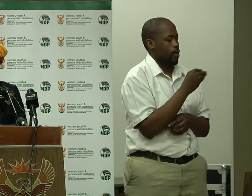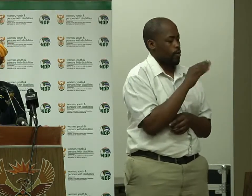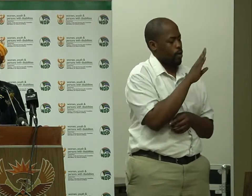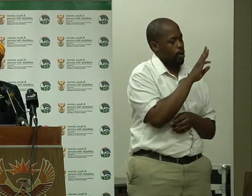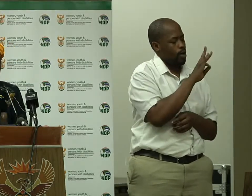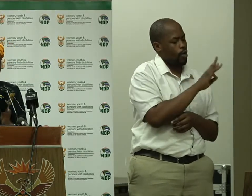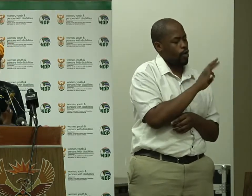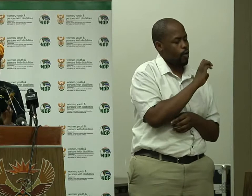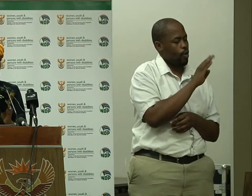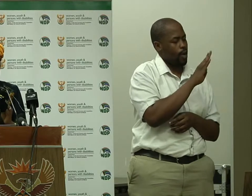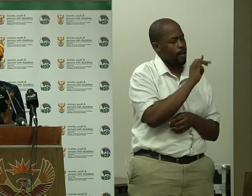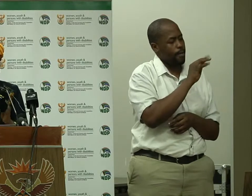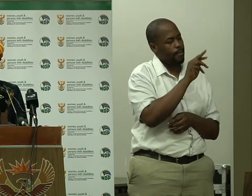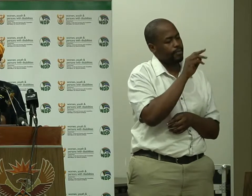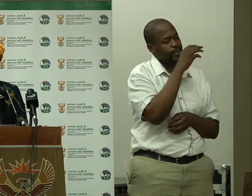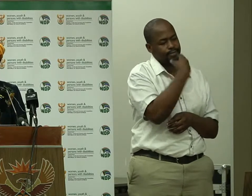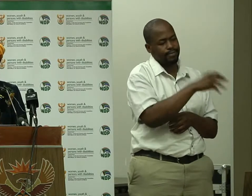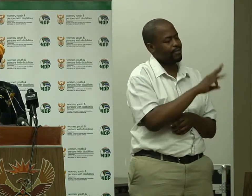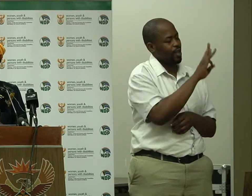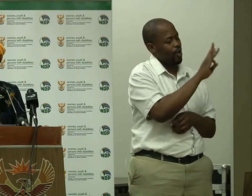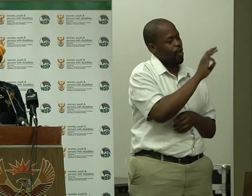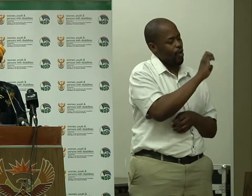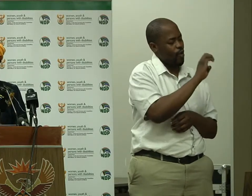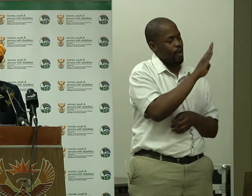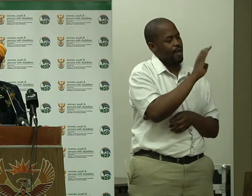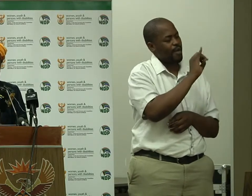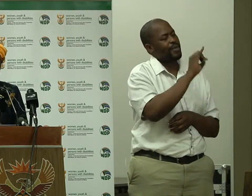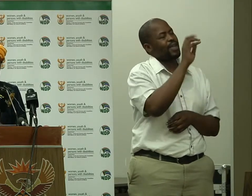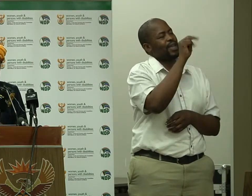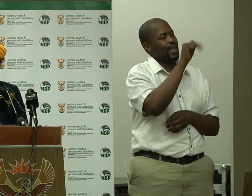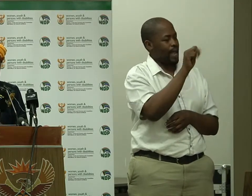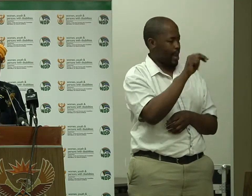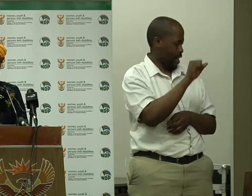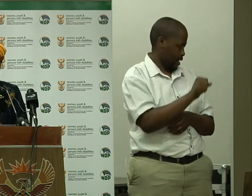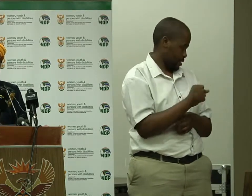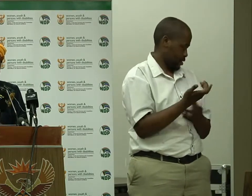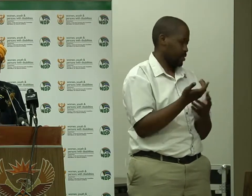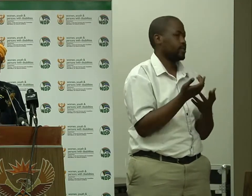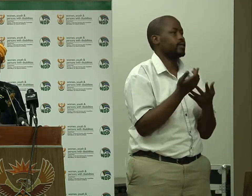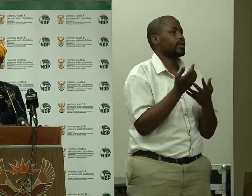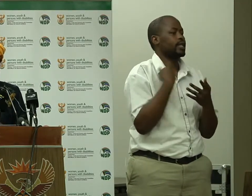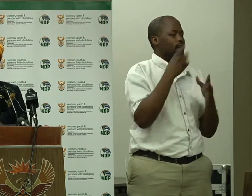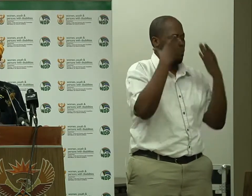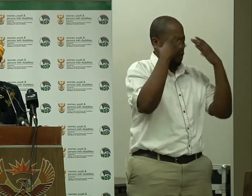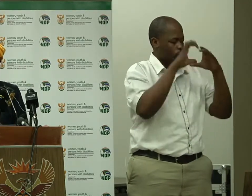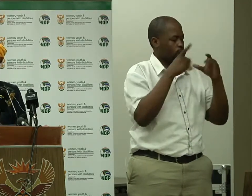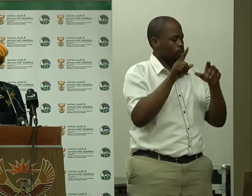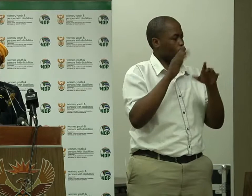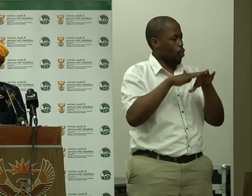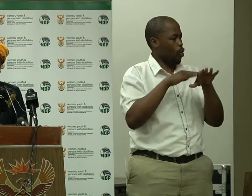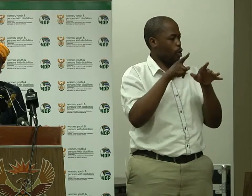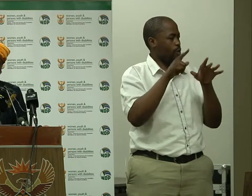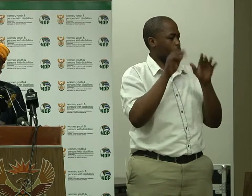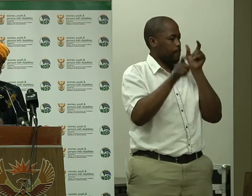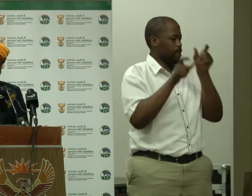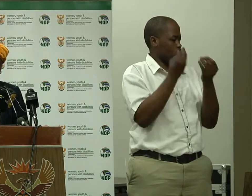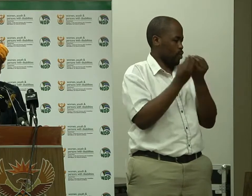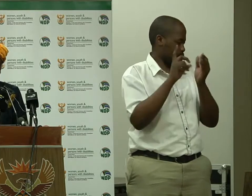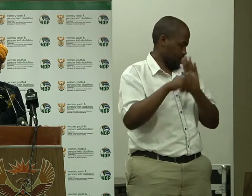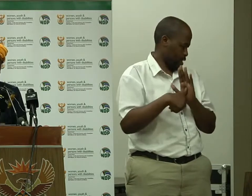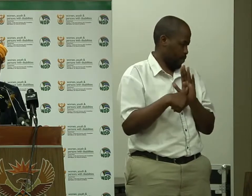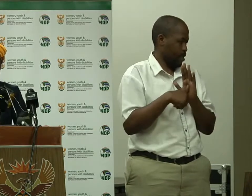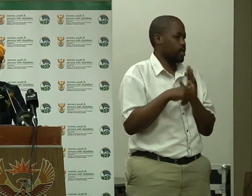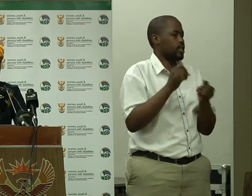webinars which focus specifically on persons with disabilities and COVID-19 here in